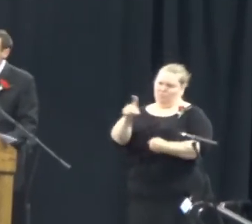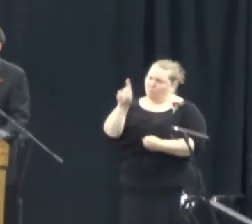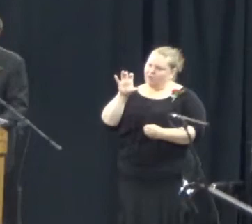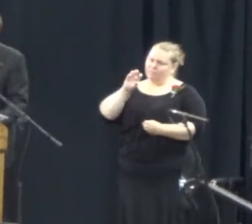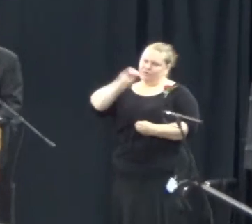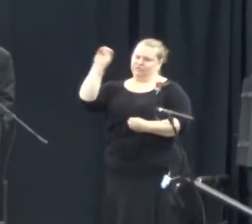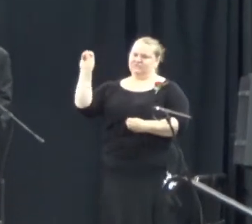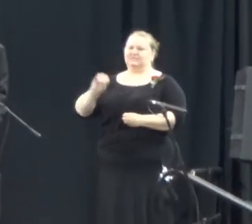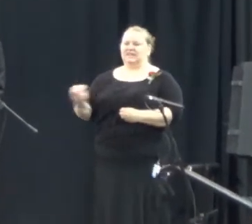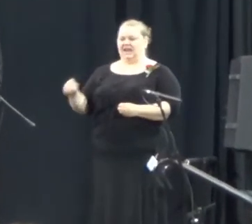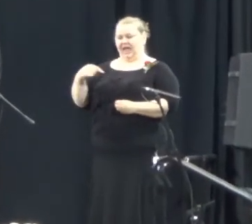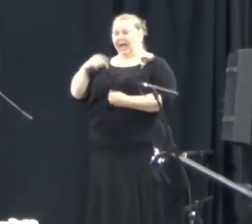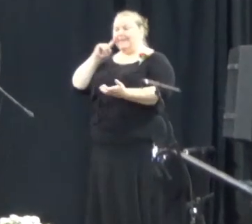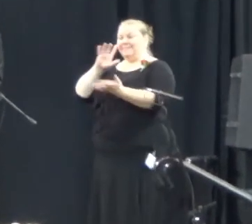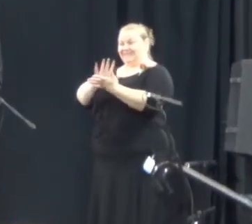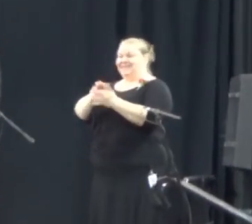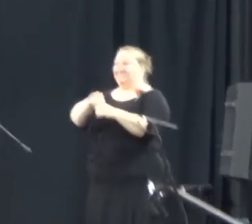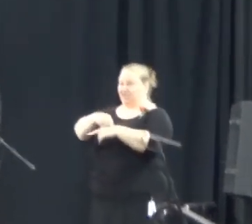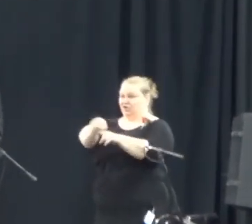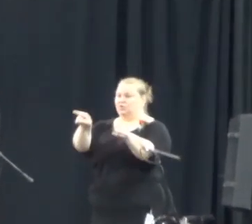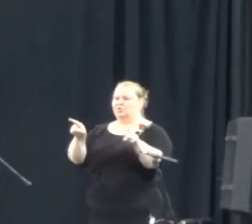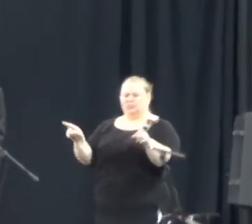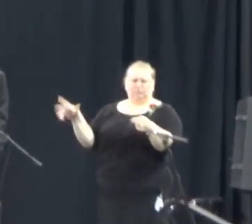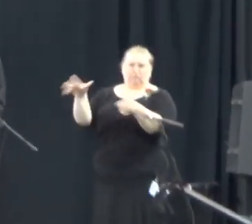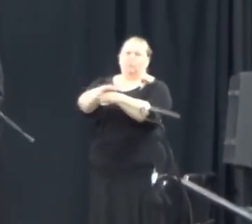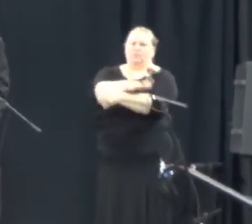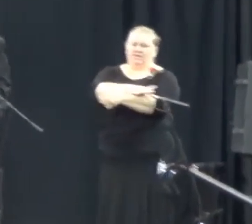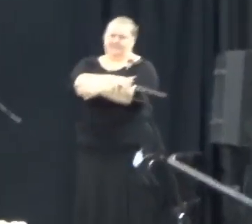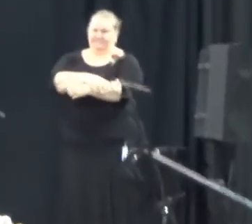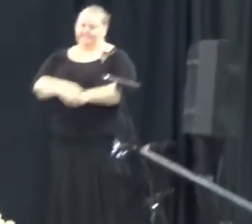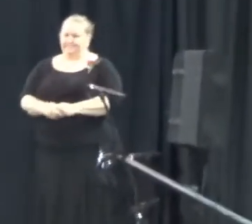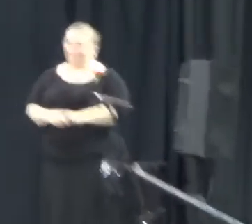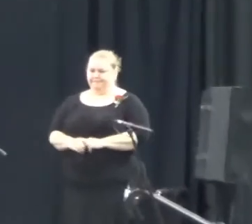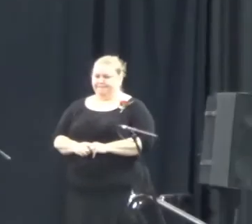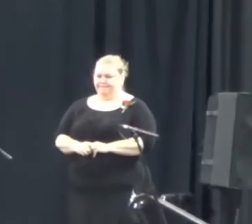100%, and I believe in you totally.